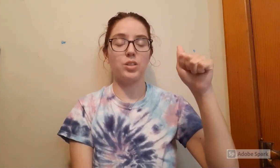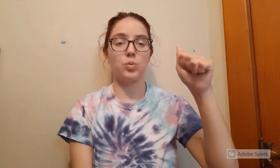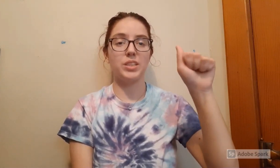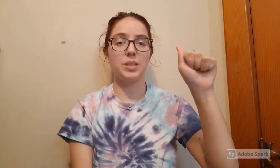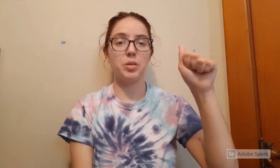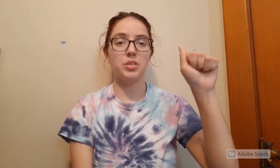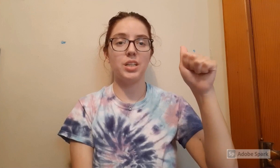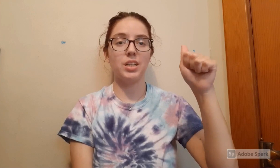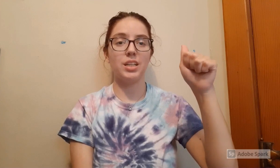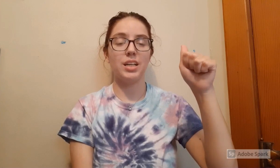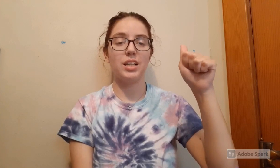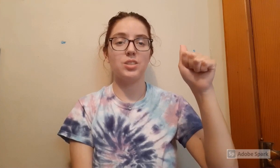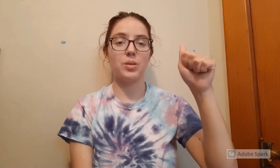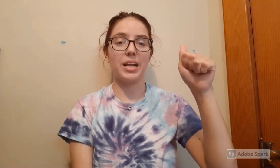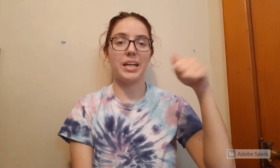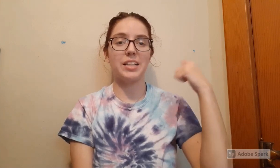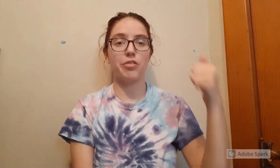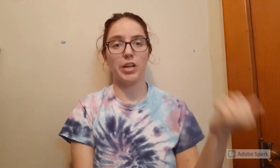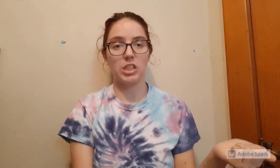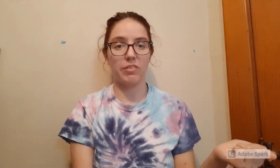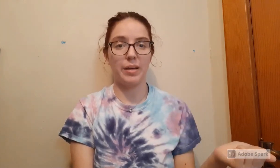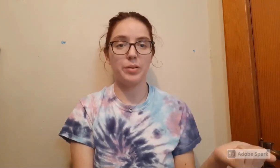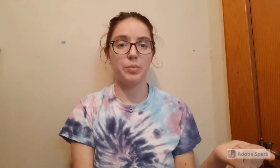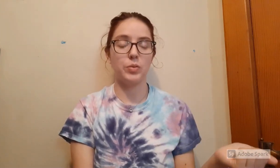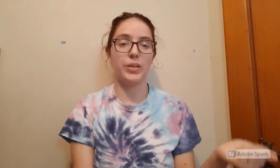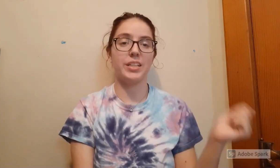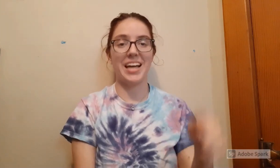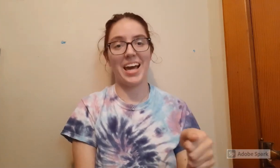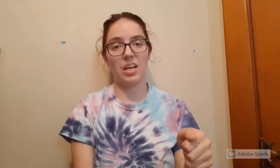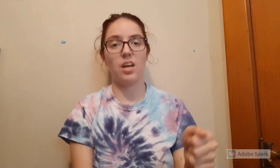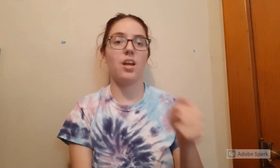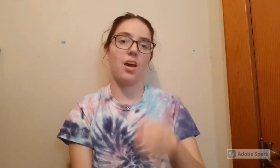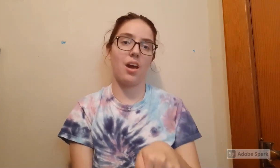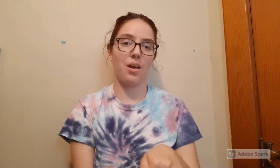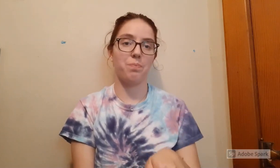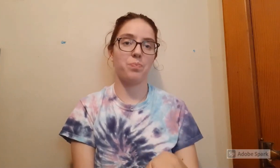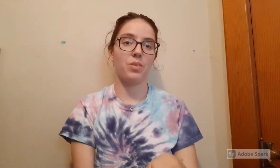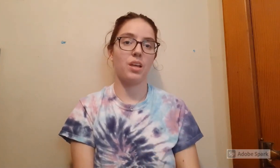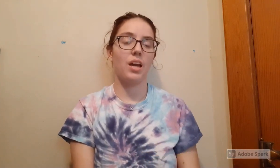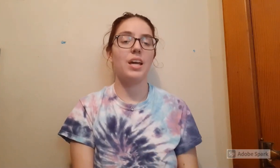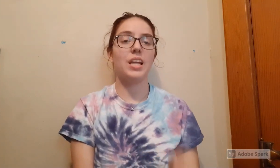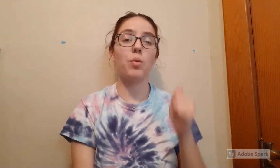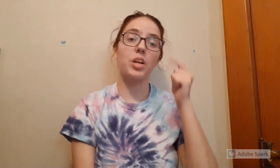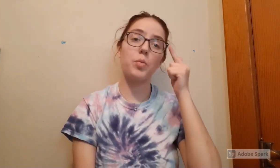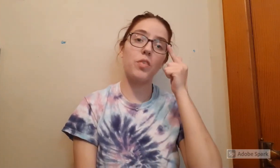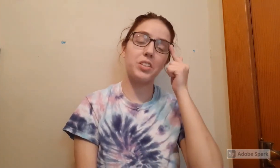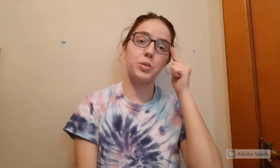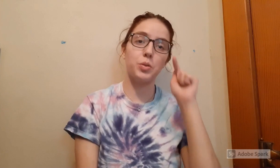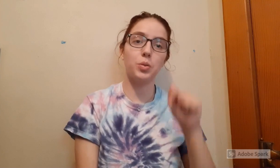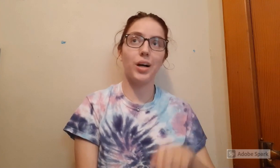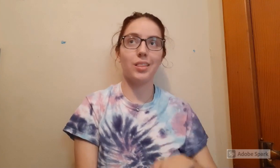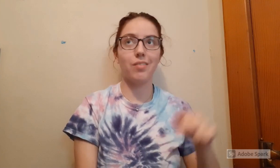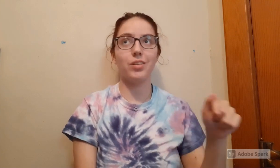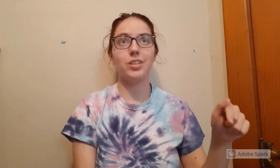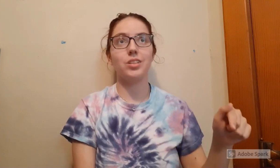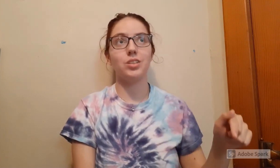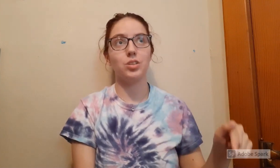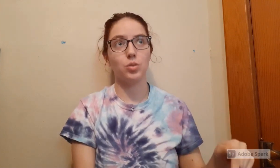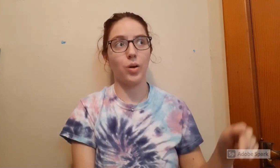twisty motion, so then it can differentiate between 10 and A. Now we're going to move on to 11,